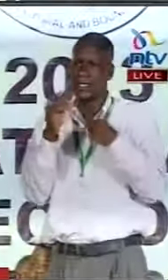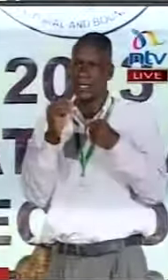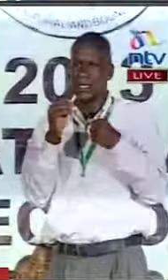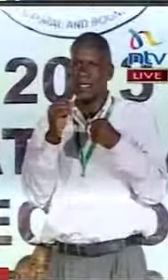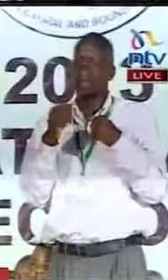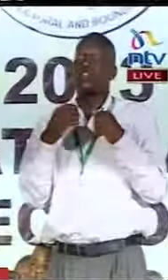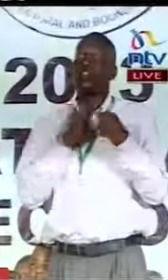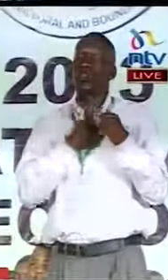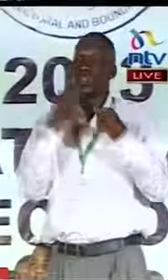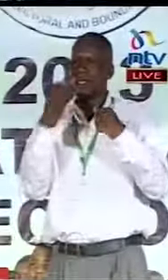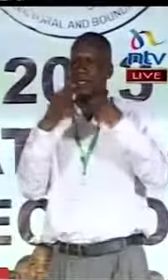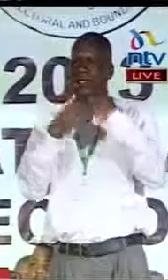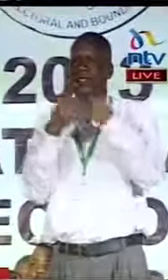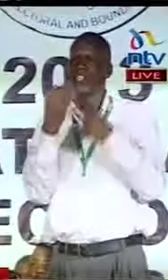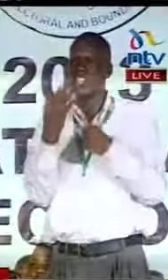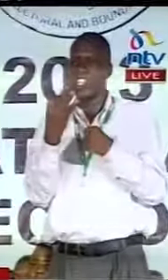363.